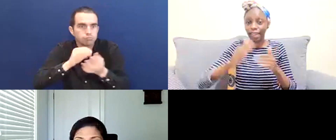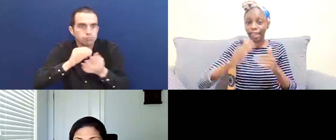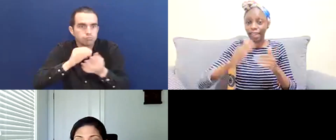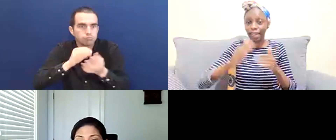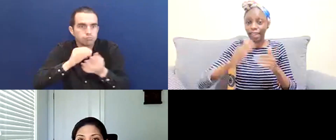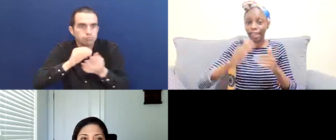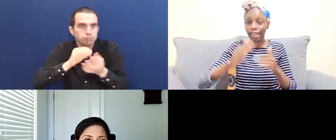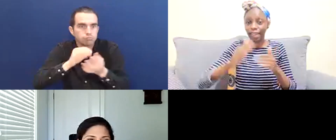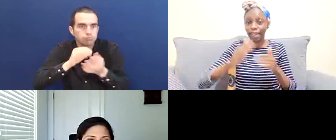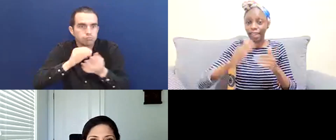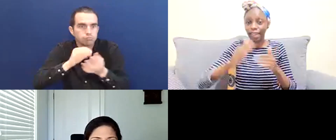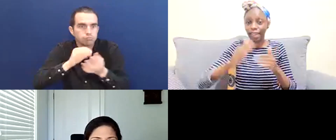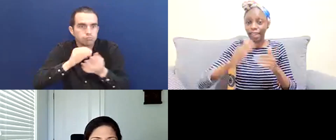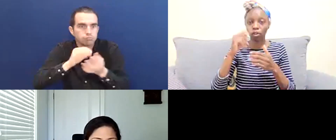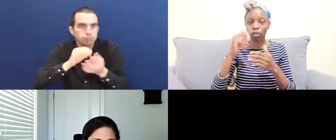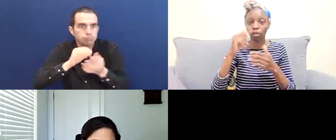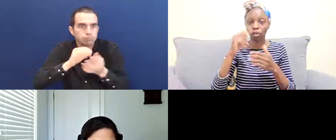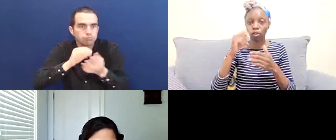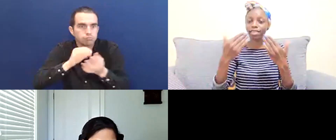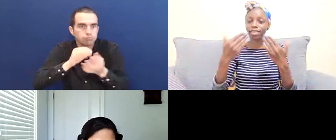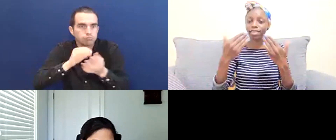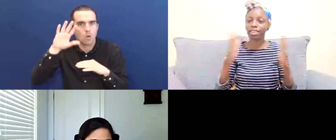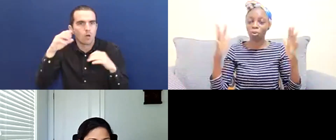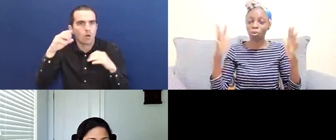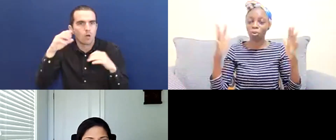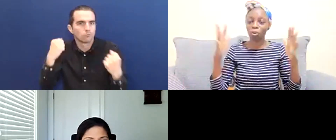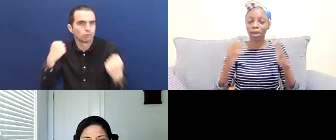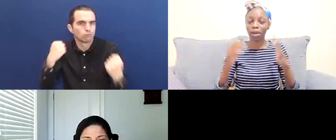stronger solutions for the future. Thank you so much.